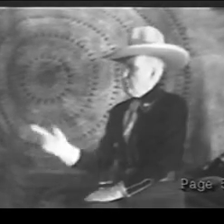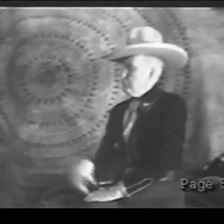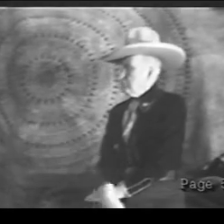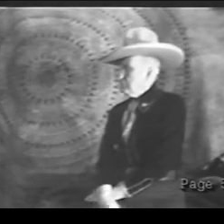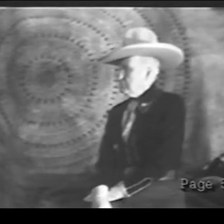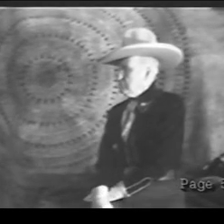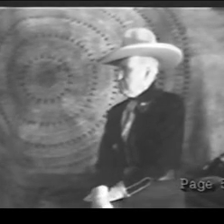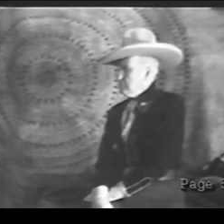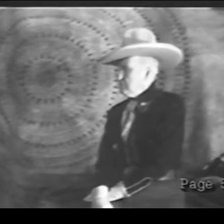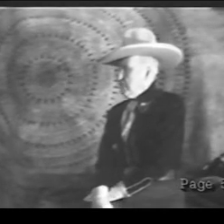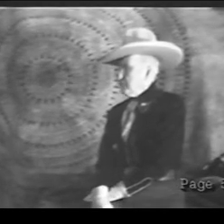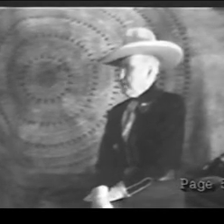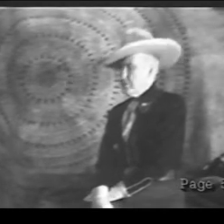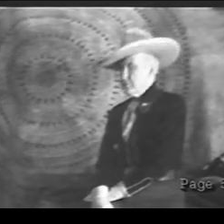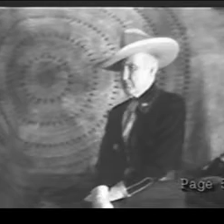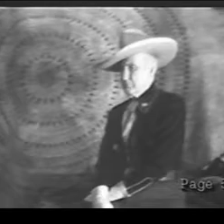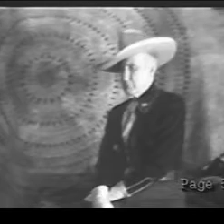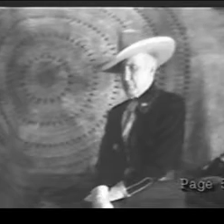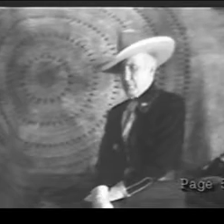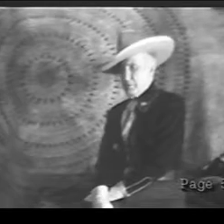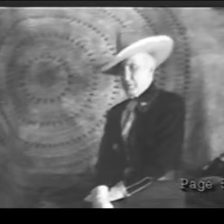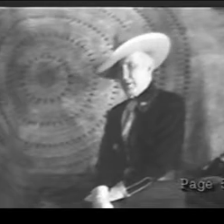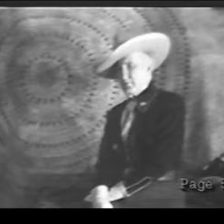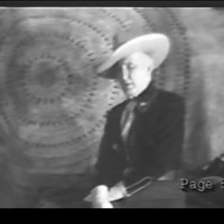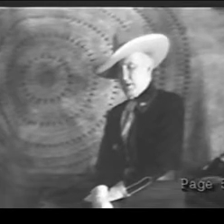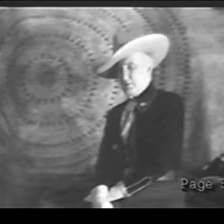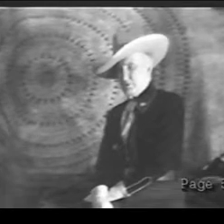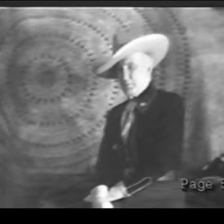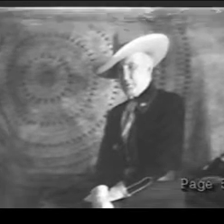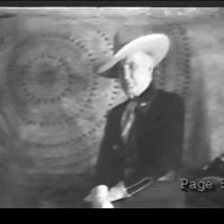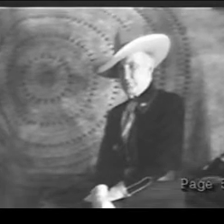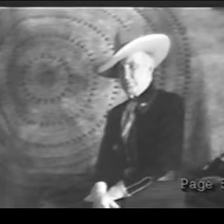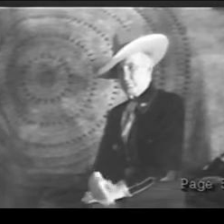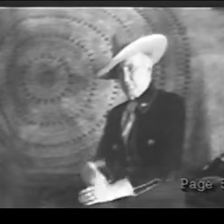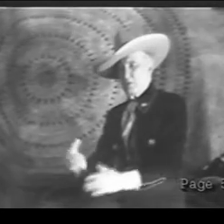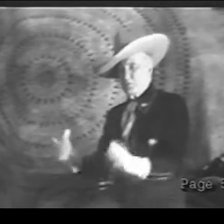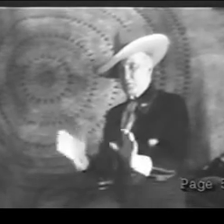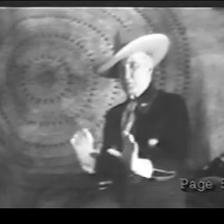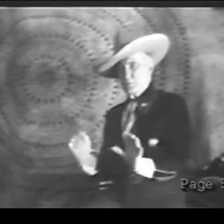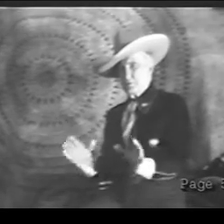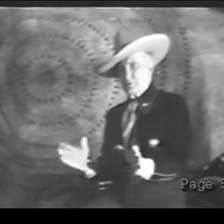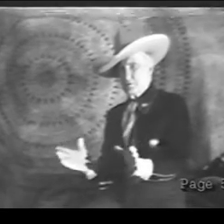home, was habitation. Then they had the large teepees for council purposes.